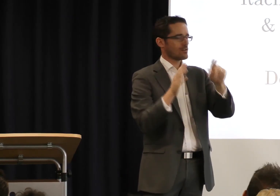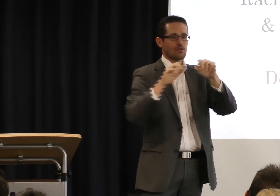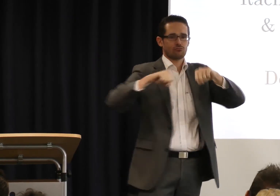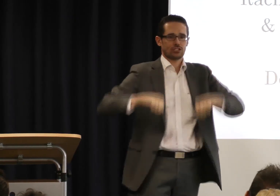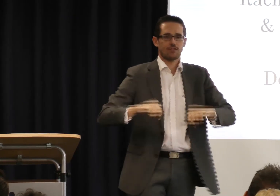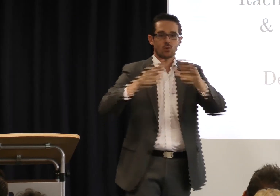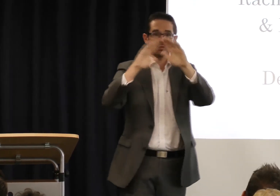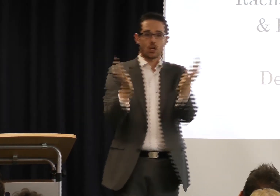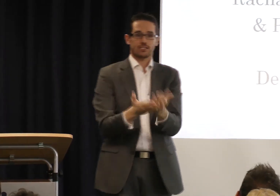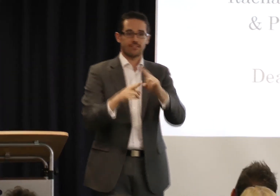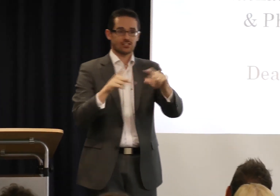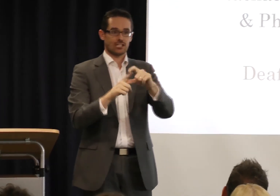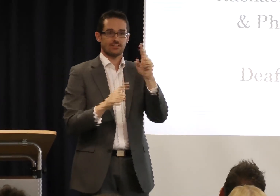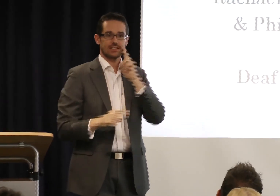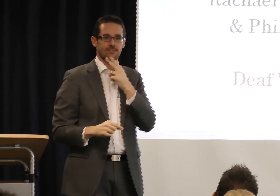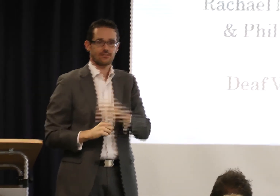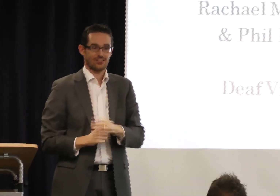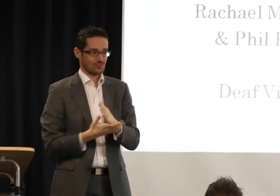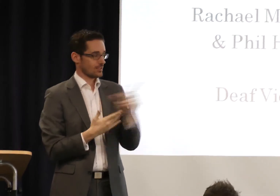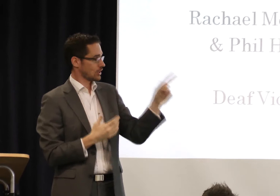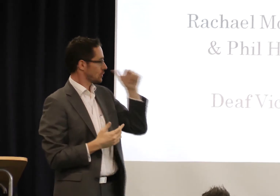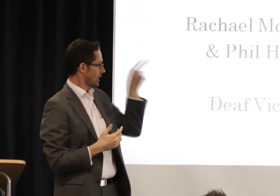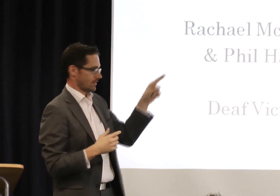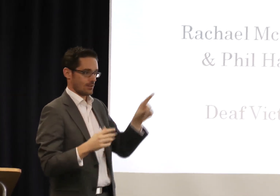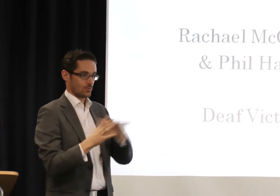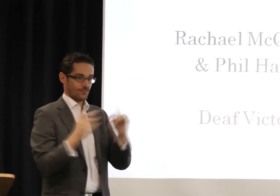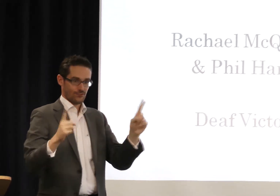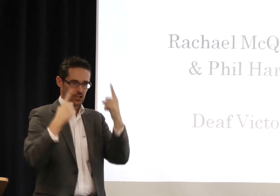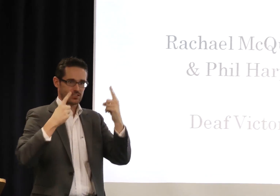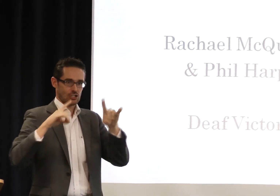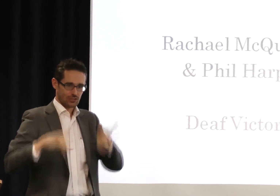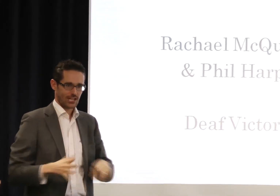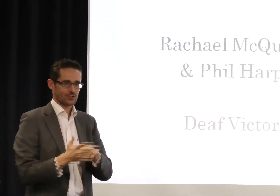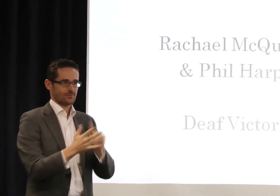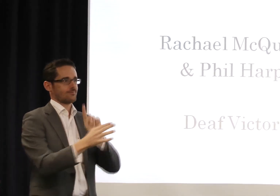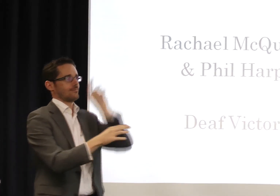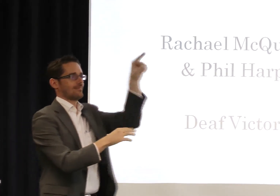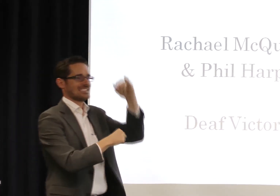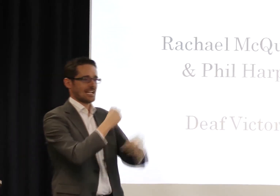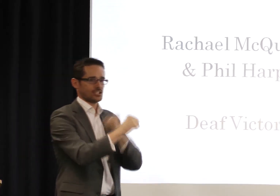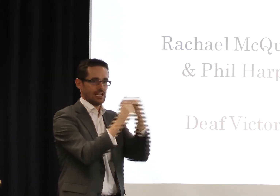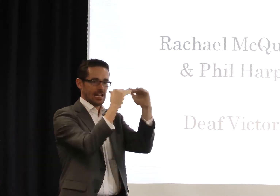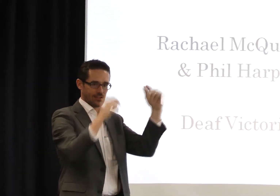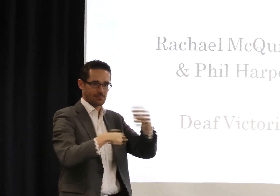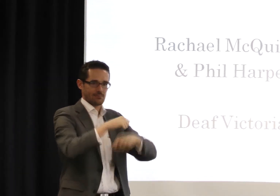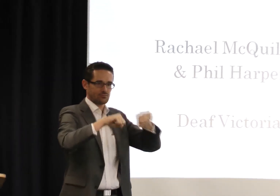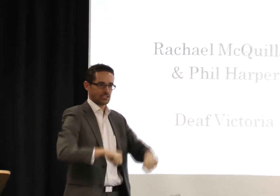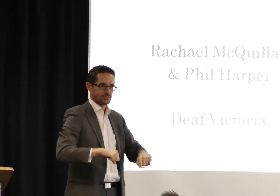from 2 people who could not attend. One, Colin Allen, the president of the World Federation of the Deaf. As you